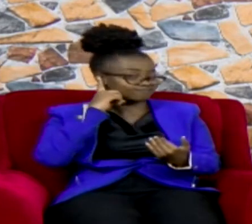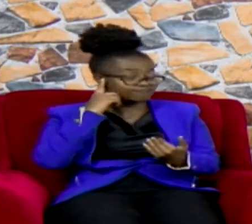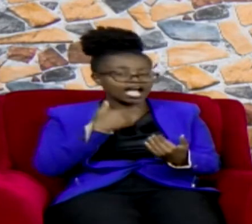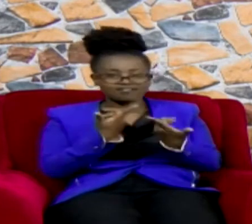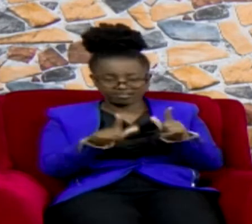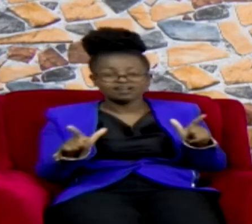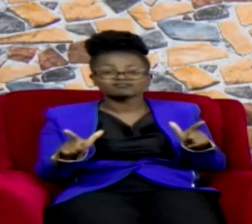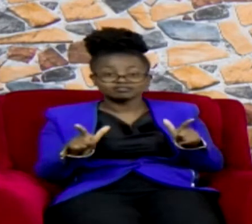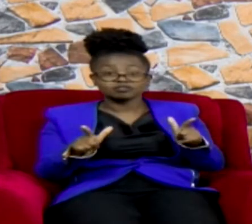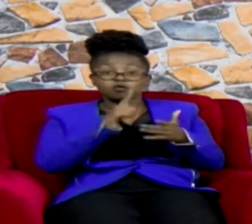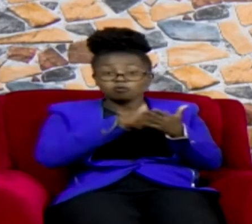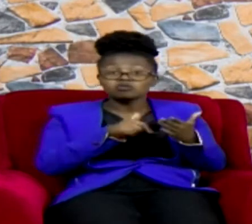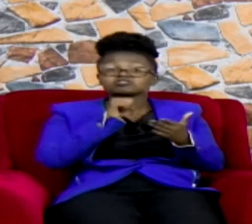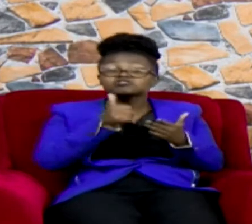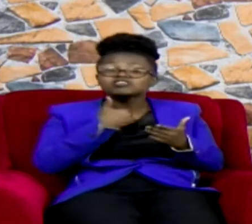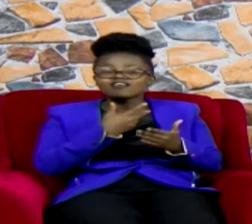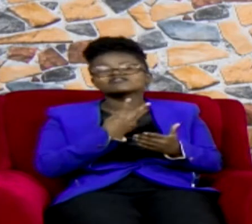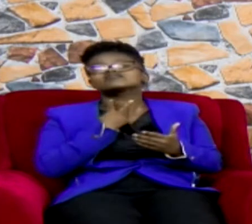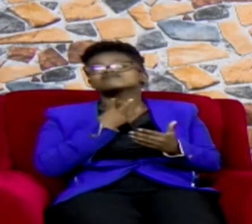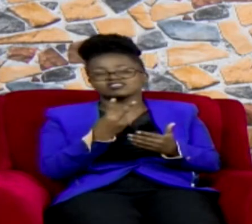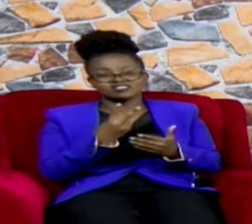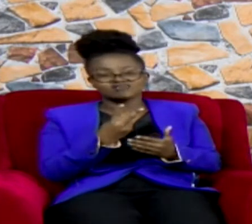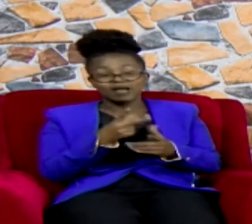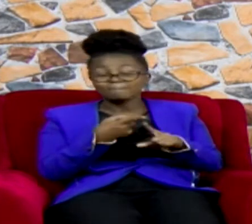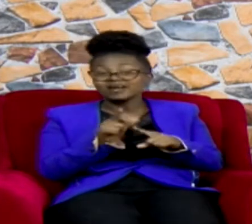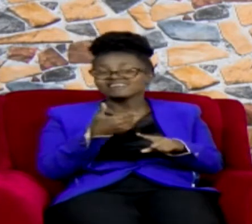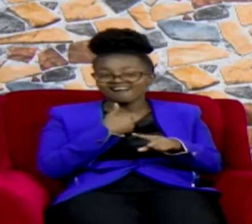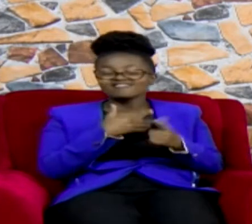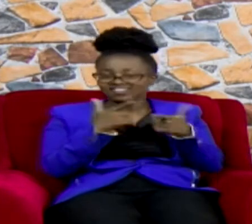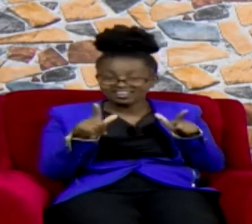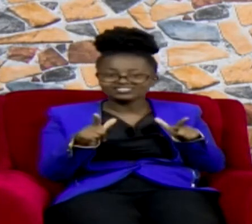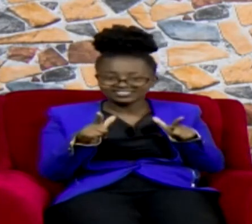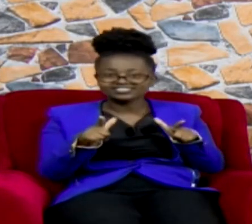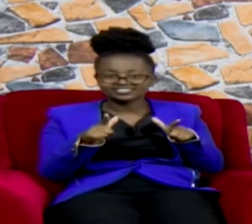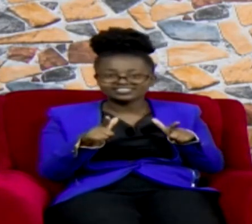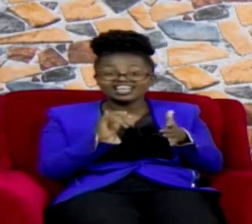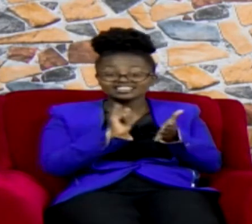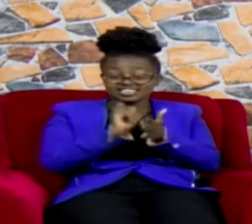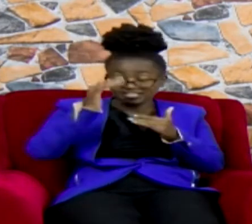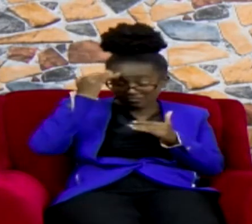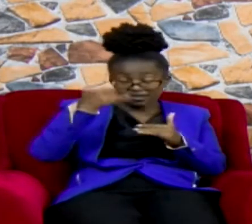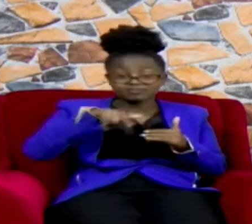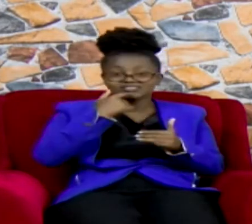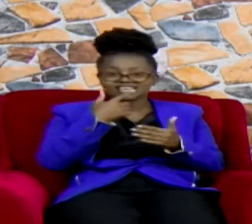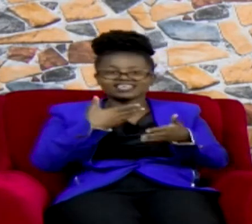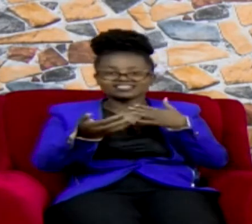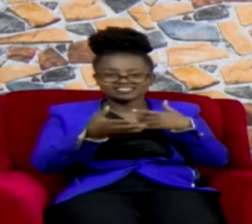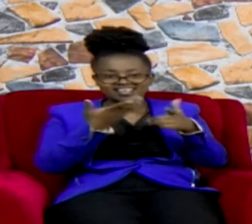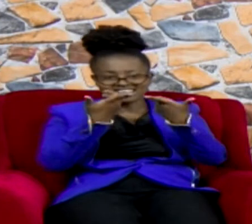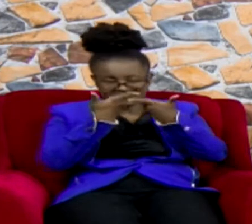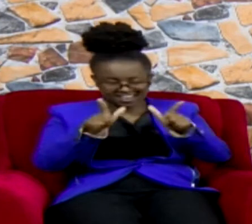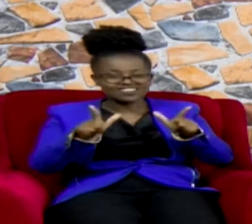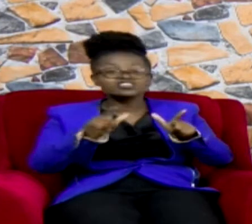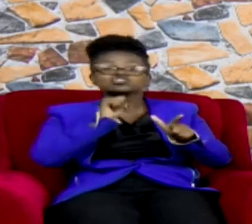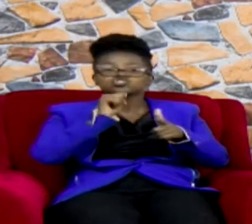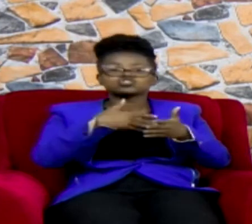language. What they don't have is a speech, but they have language. Yes, and that's why we say sign language,